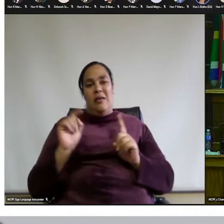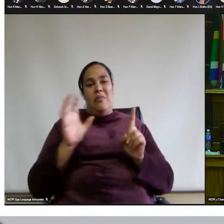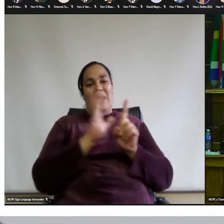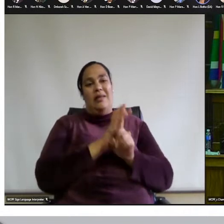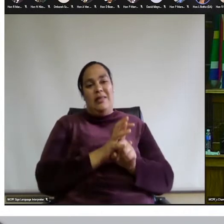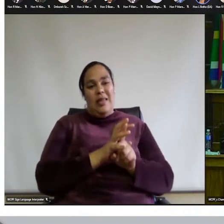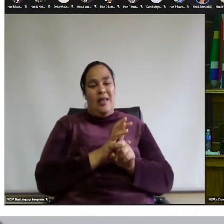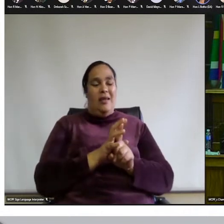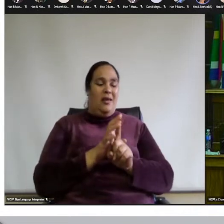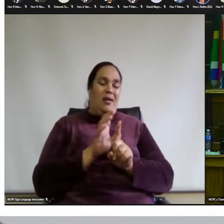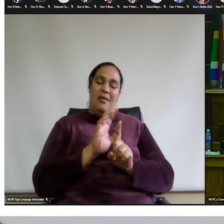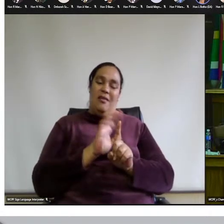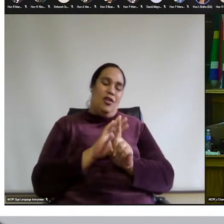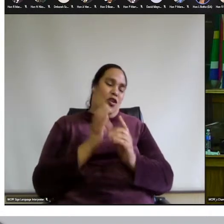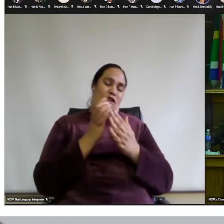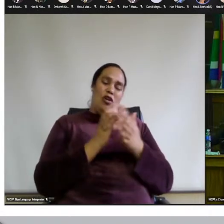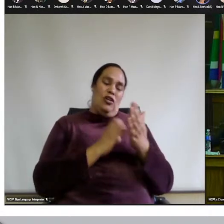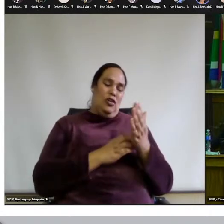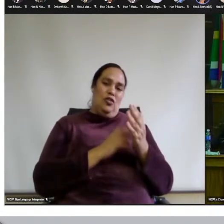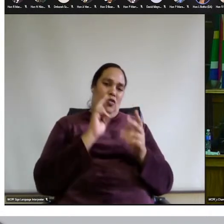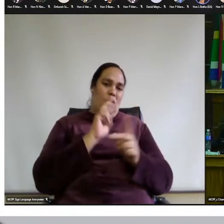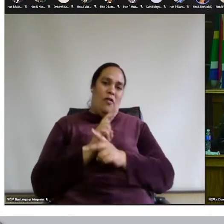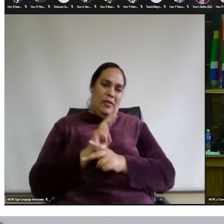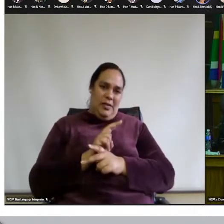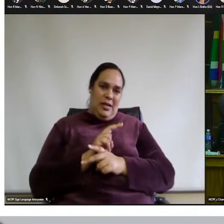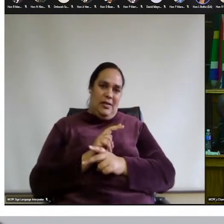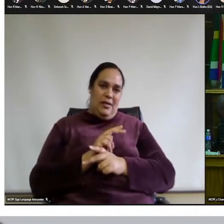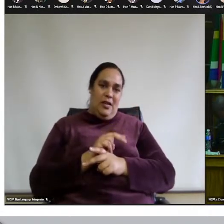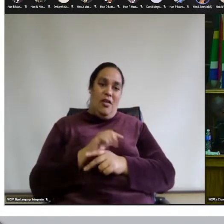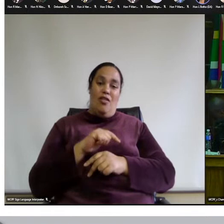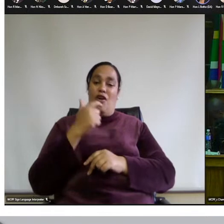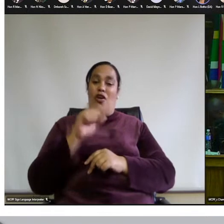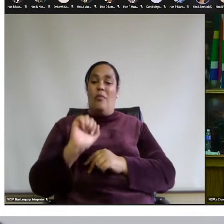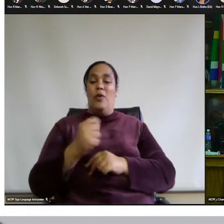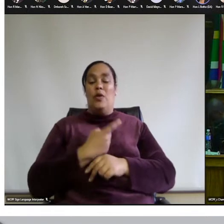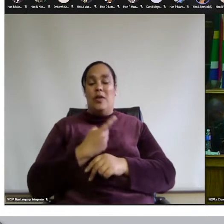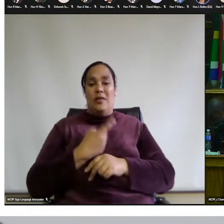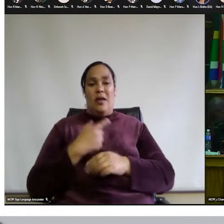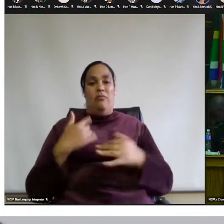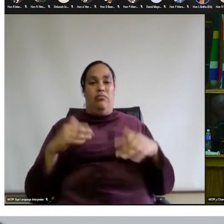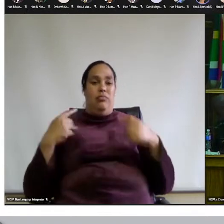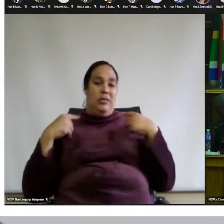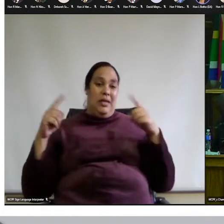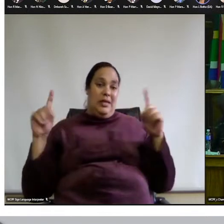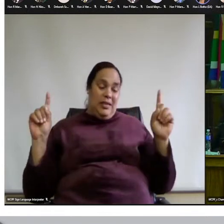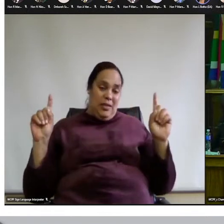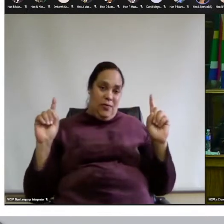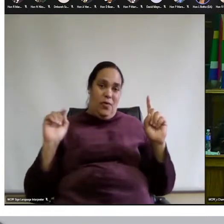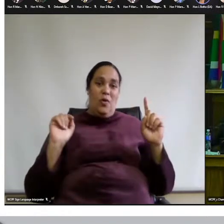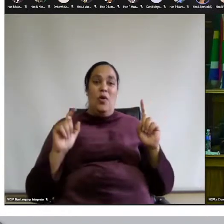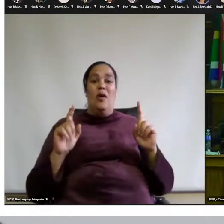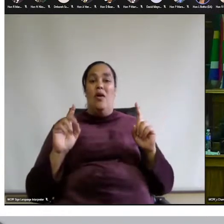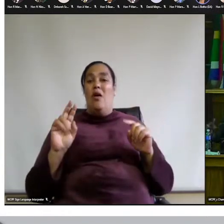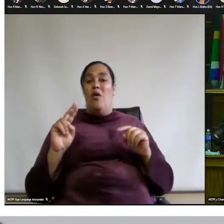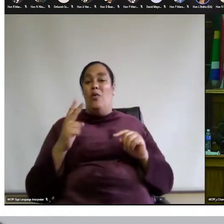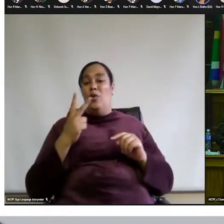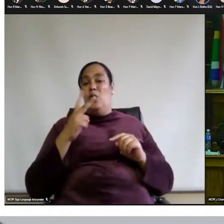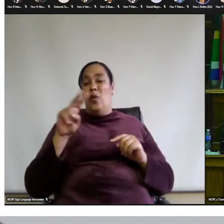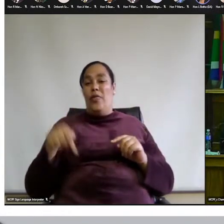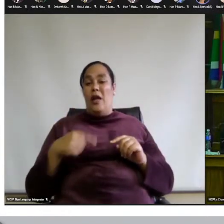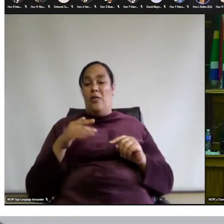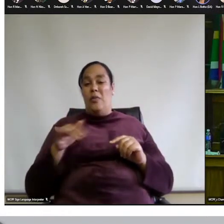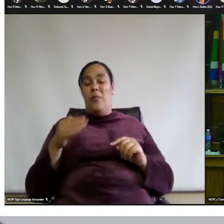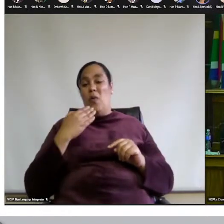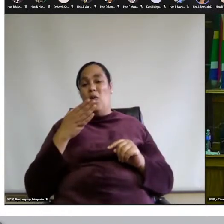to not constitute oversight. The conference itself was extremely successful, with nearly 2,000